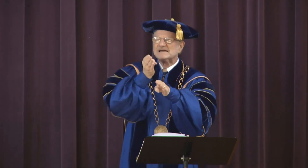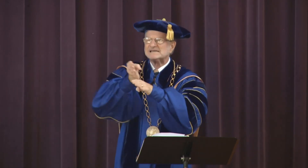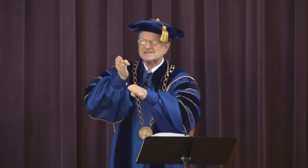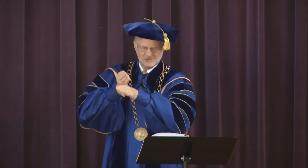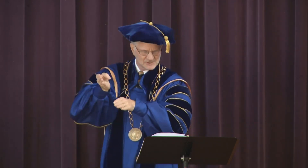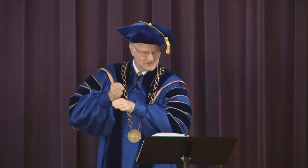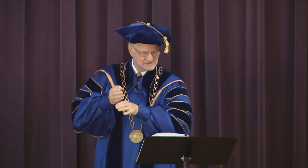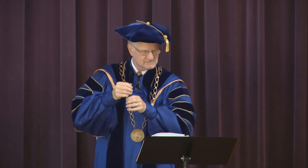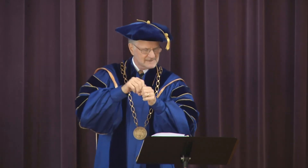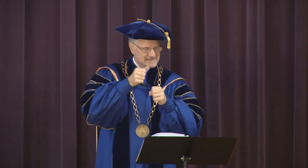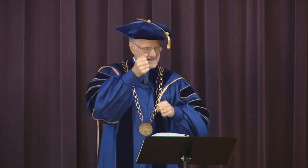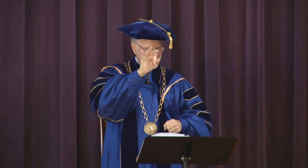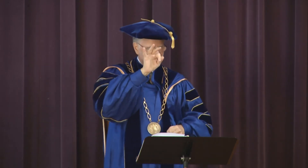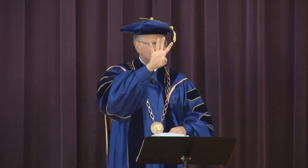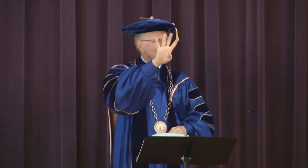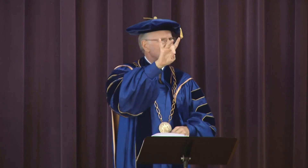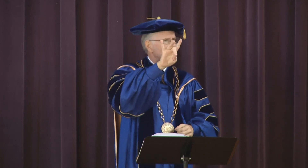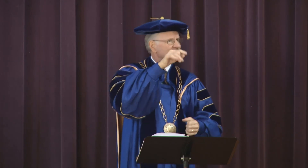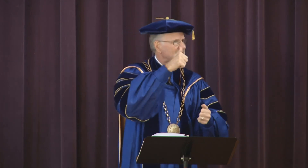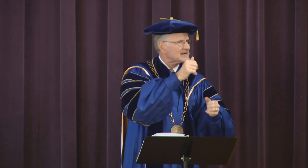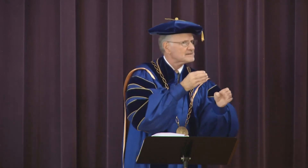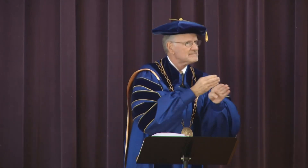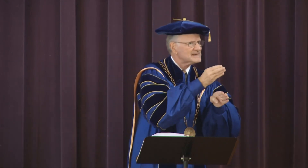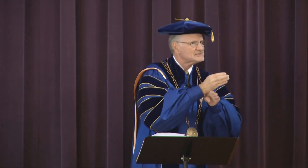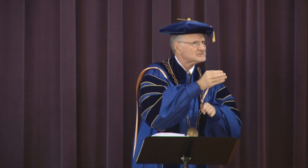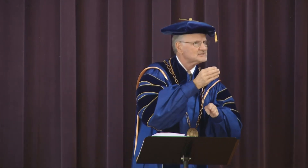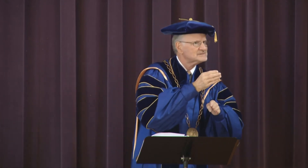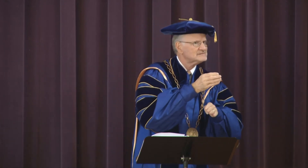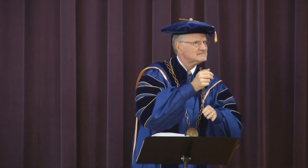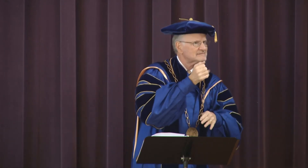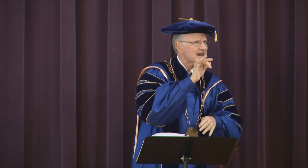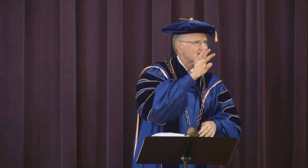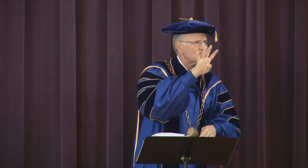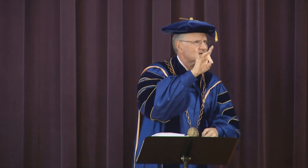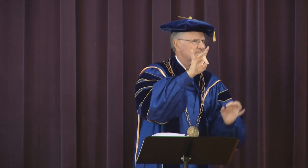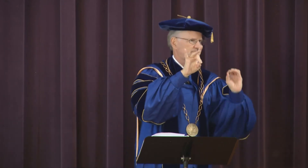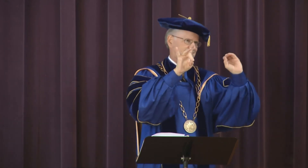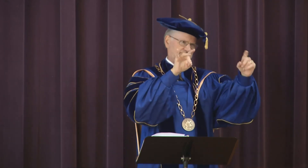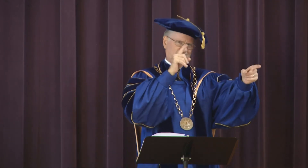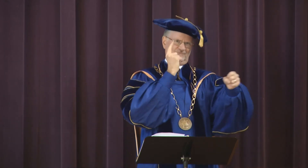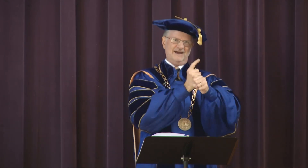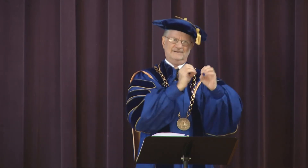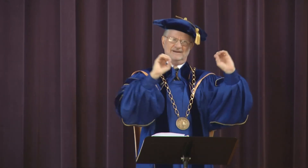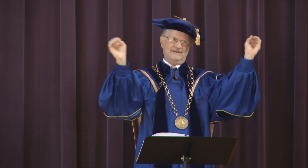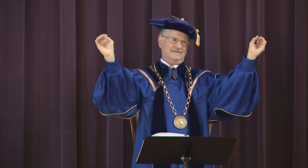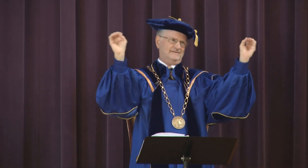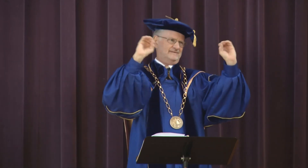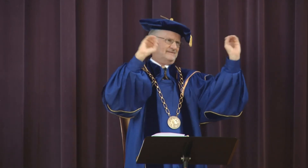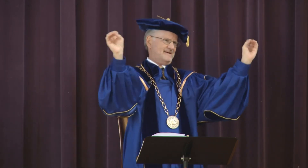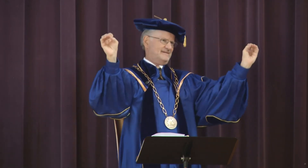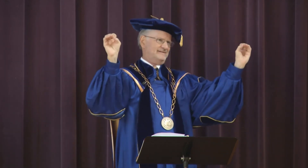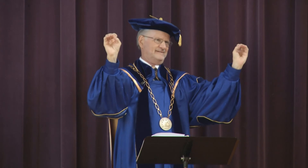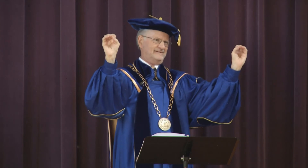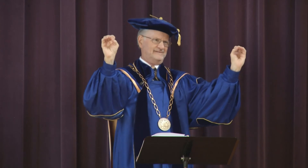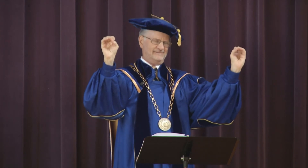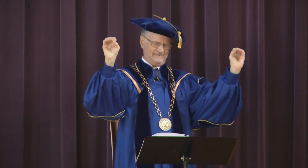How about the number of majors that were offered back in 1948? How many majors were there? No majors. That's right. Good